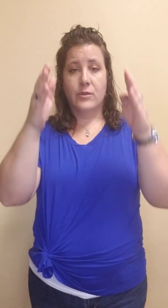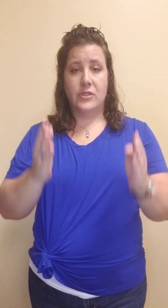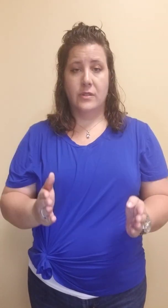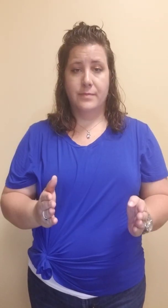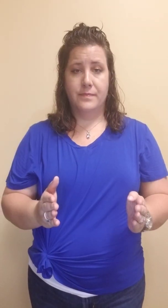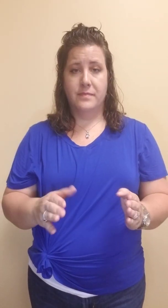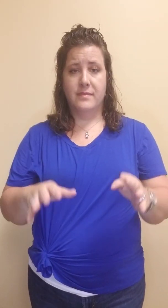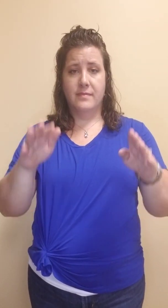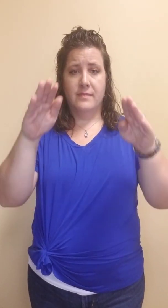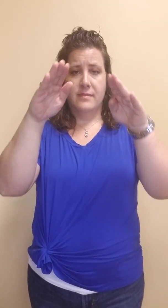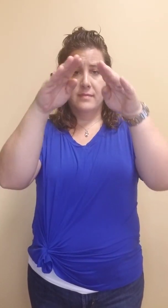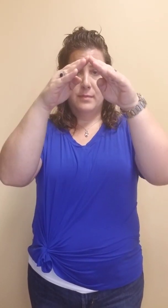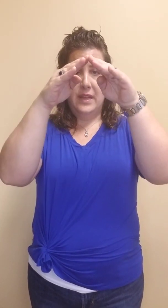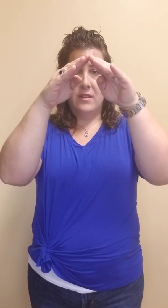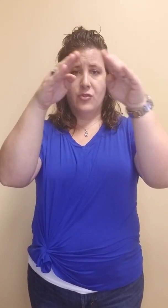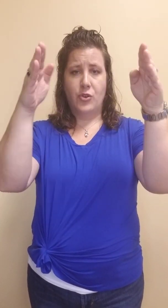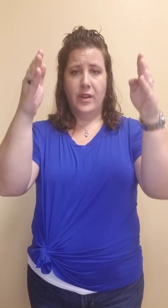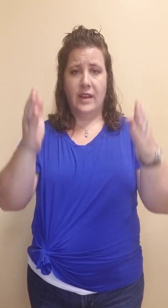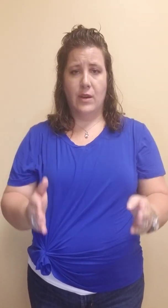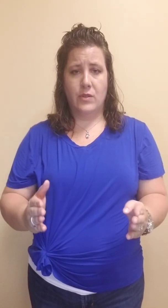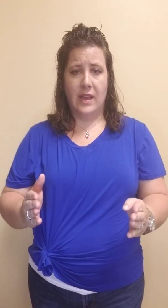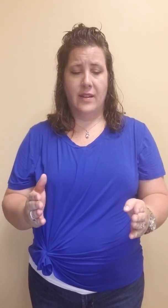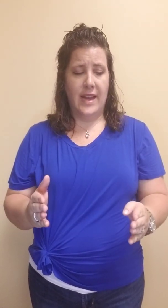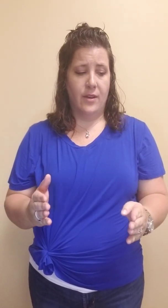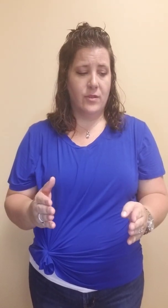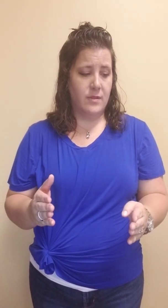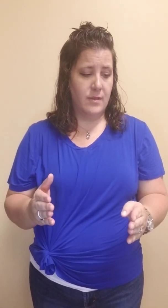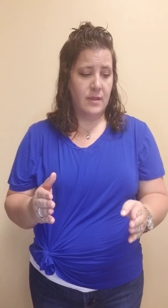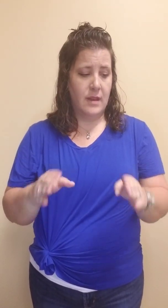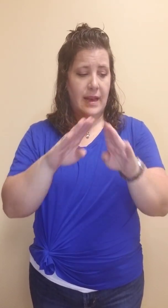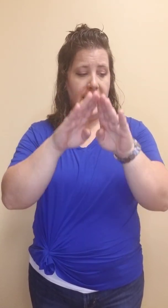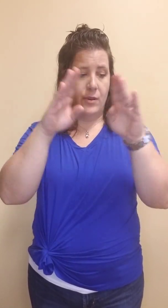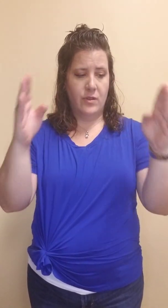House. Basic drawing outline of a house. House.